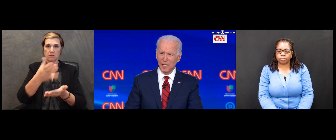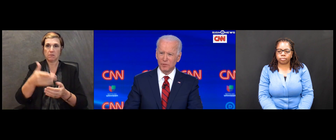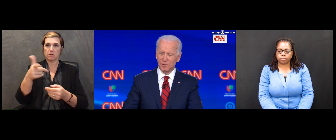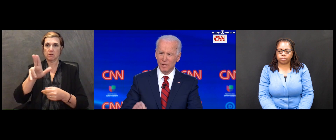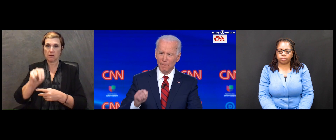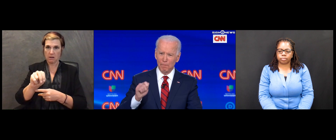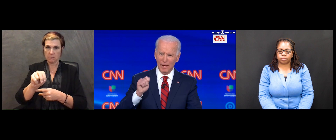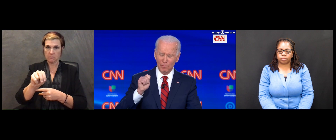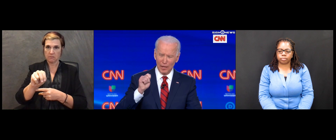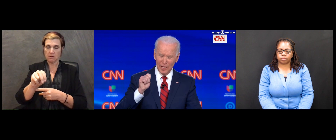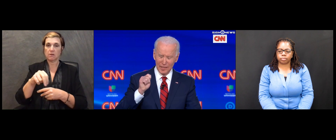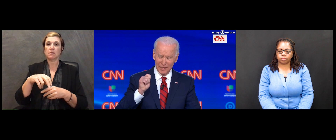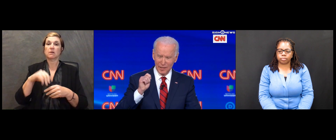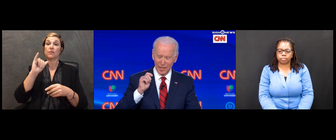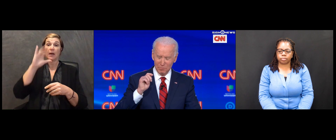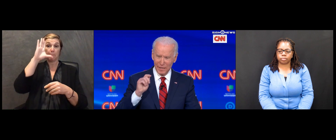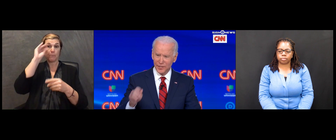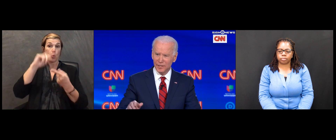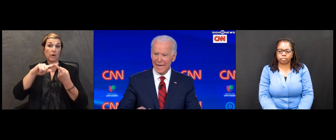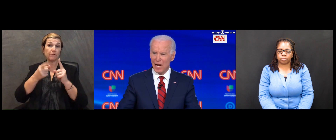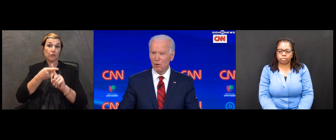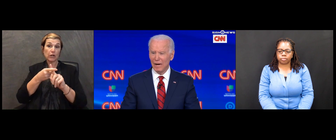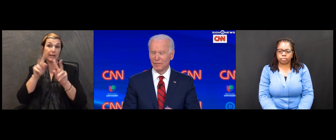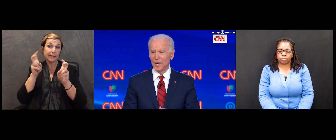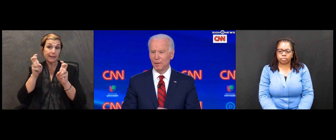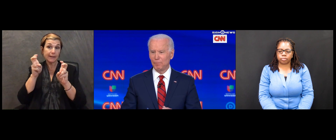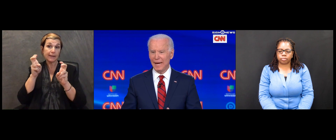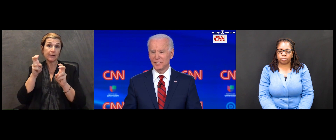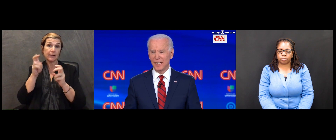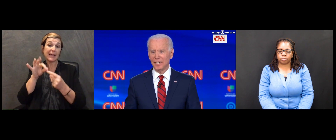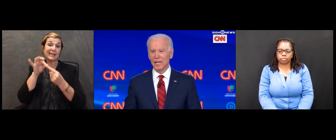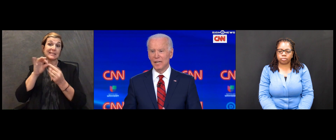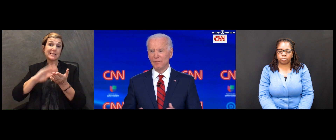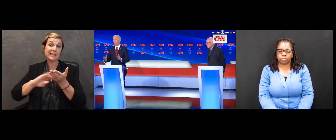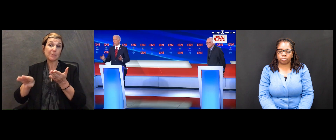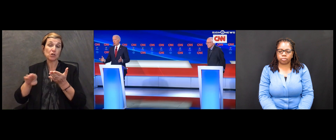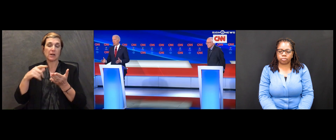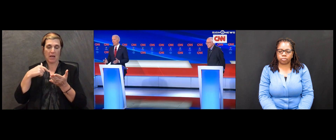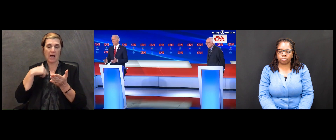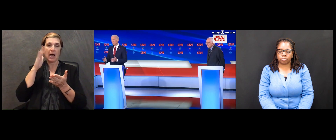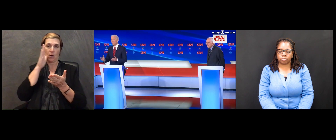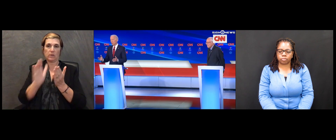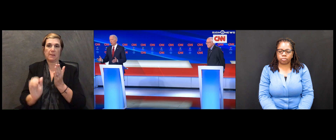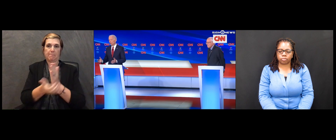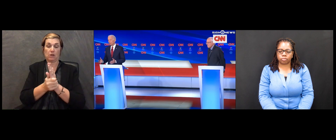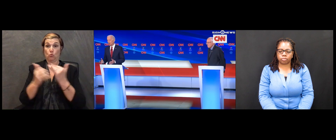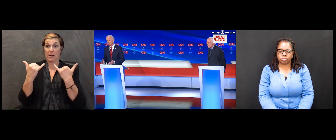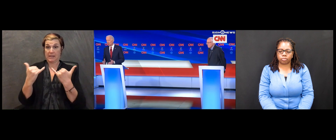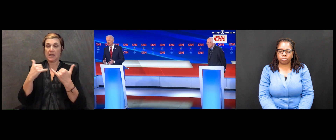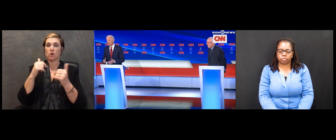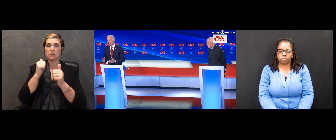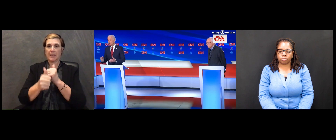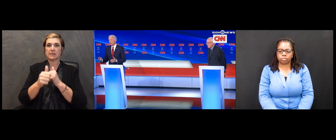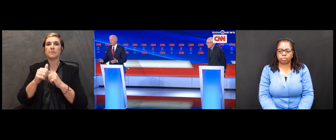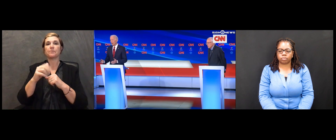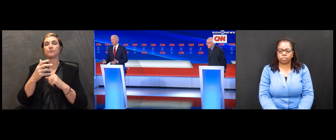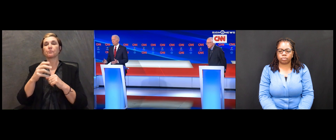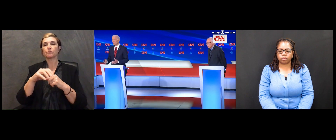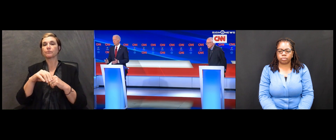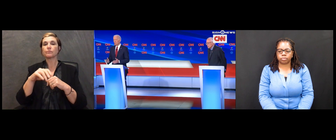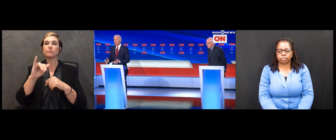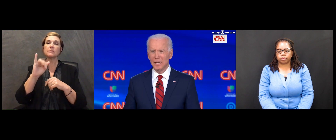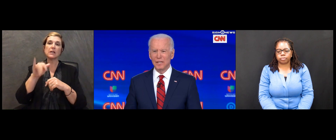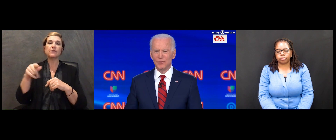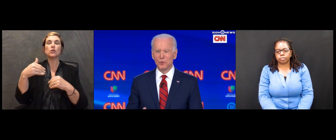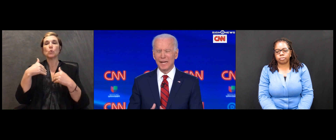boyfriend exception amended. Now I've gotten it passed that if you get a stay away order from a court, you have a child